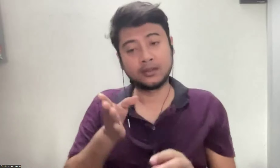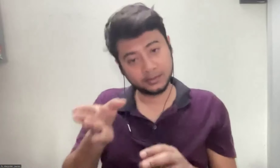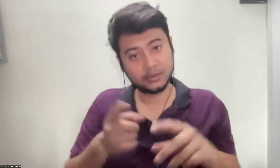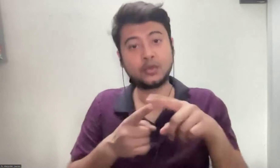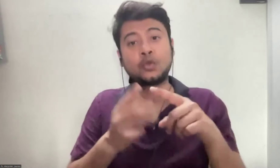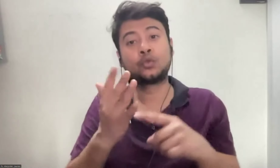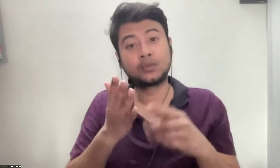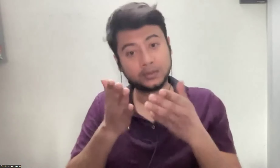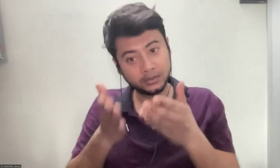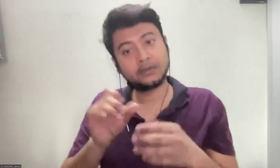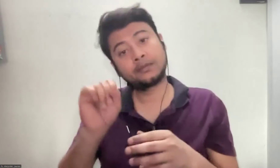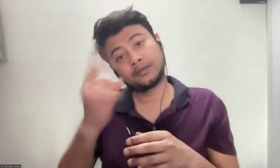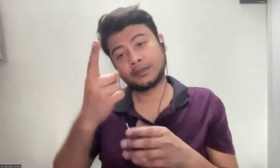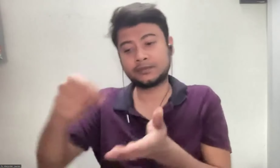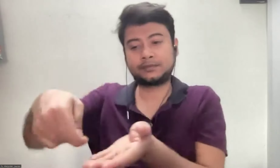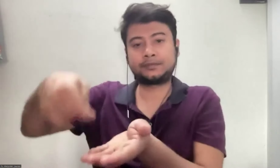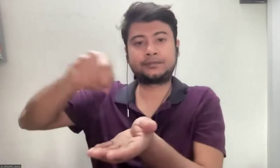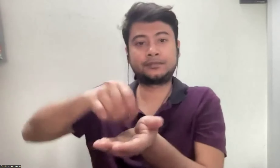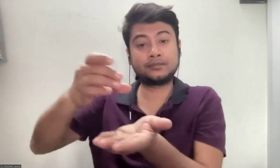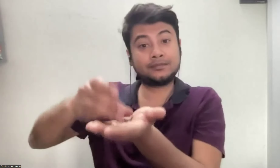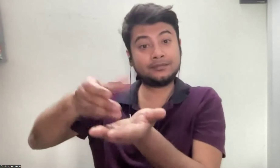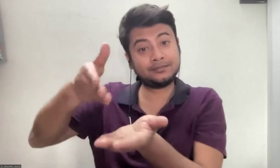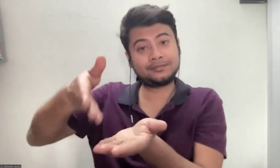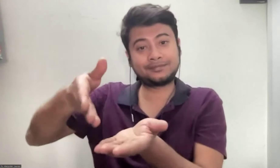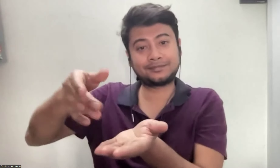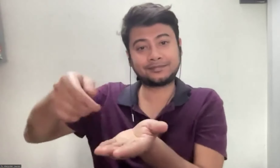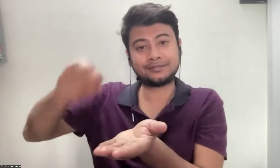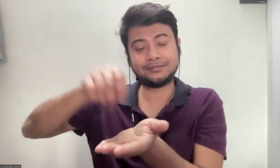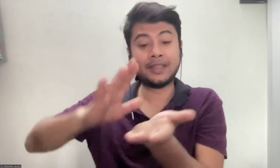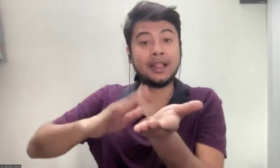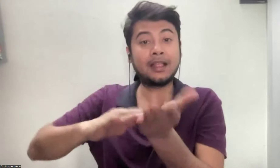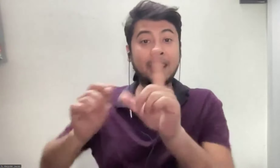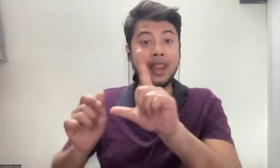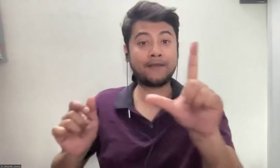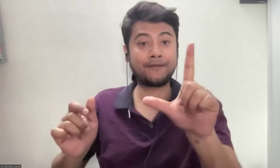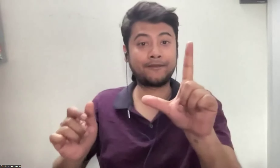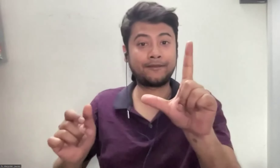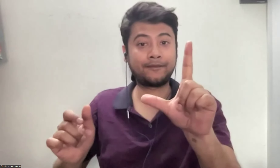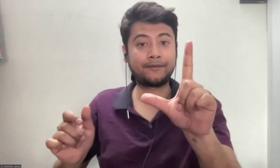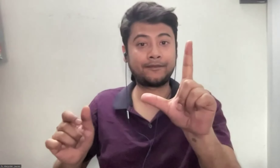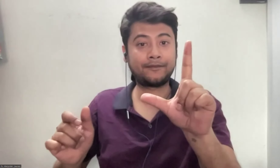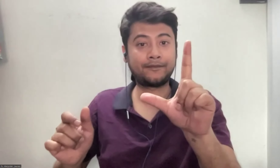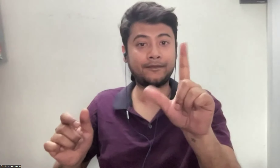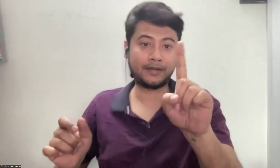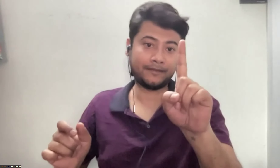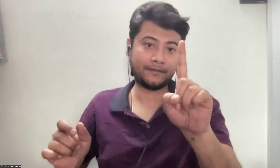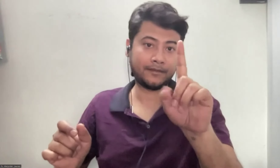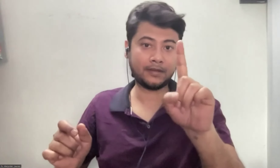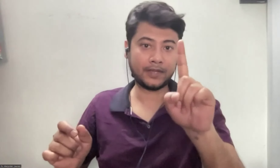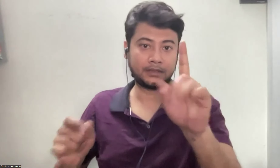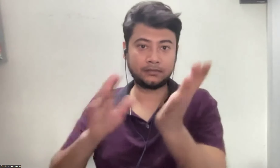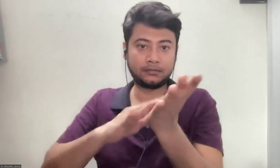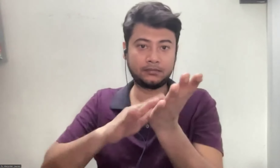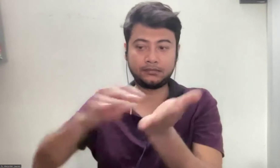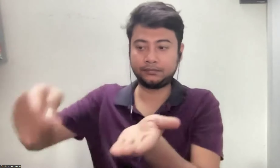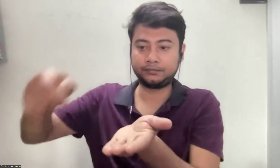take from the spoon, you first of all you clean your left hand, few drops. Now hold the spoon